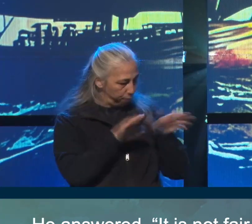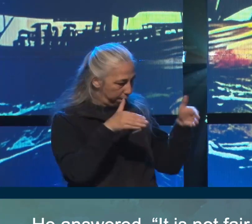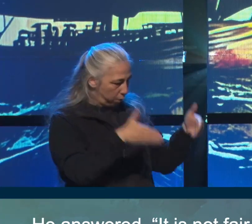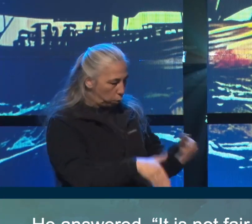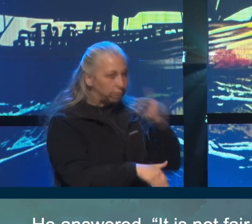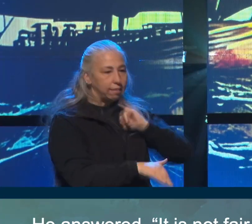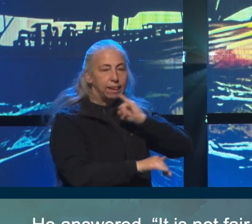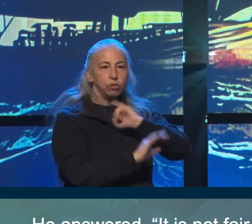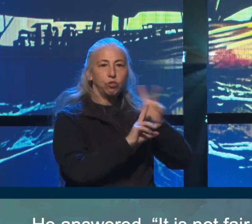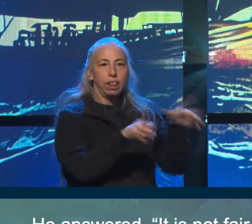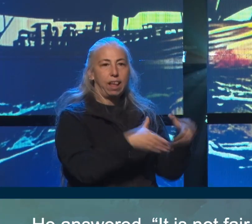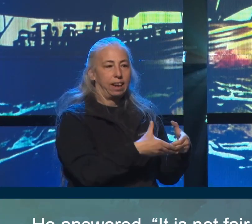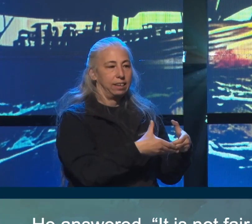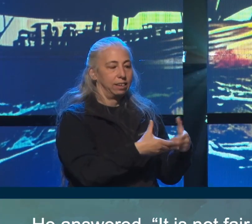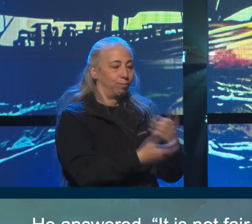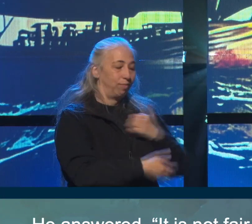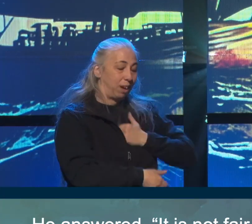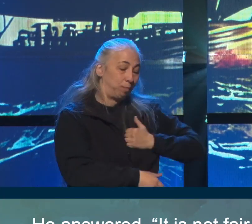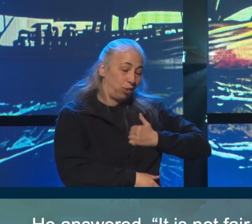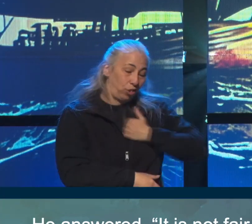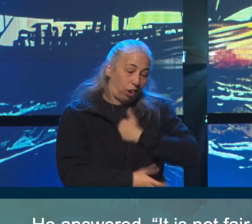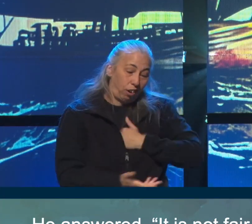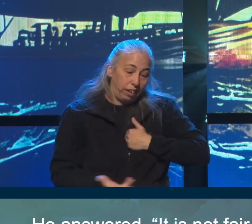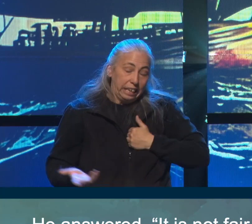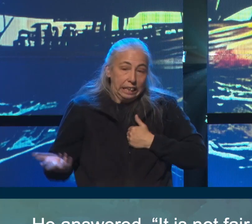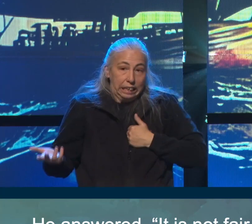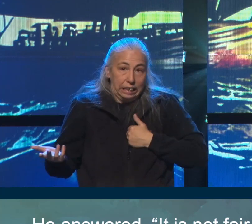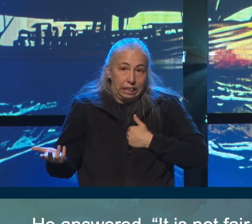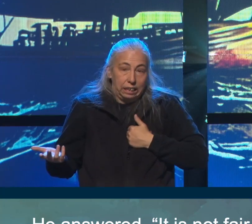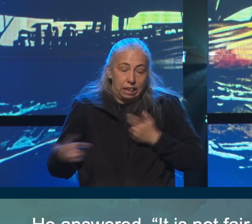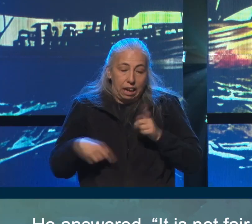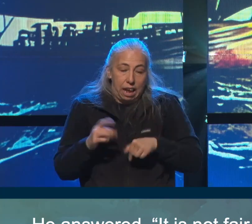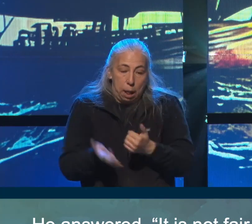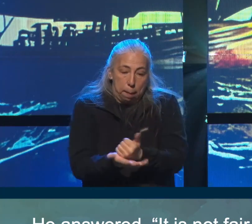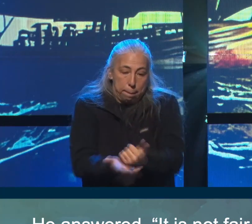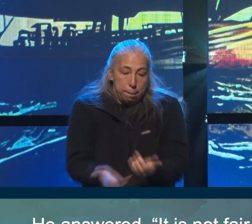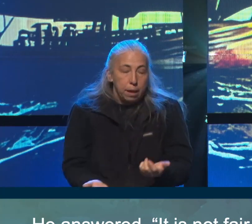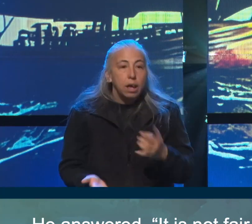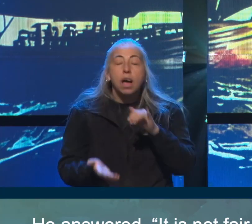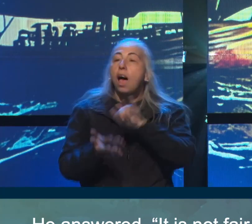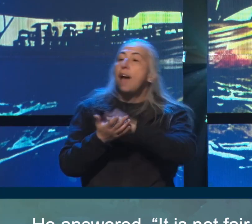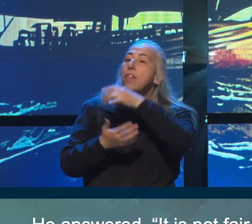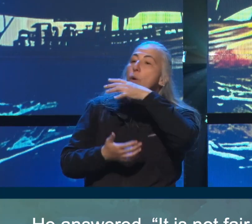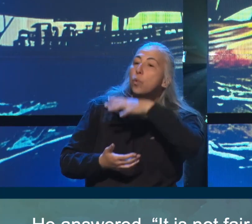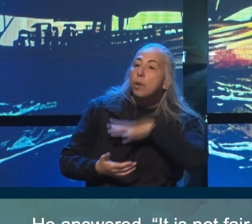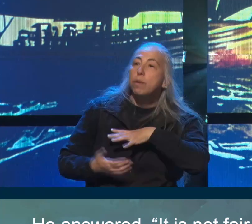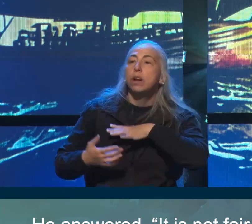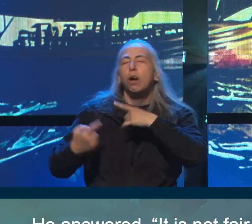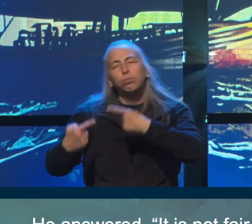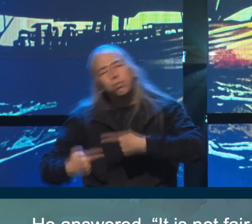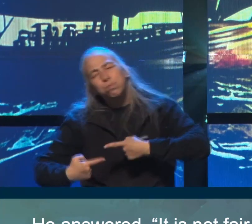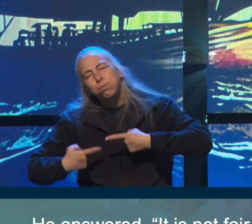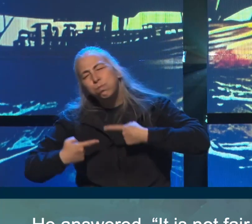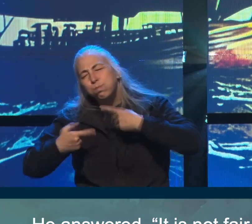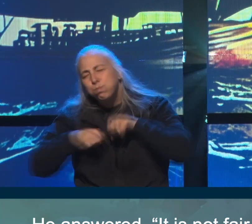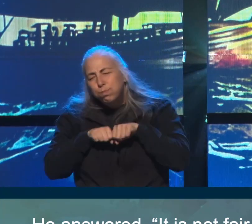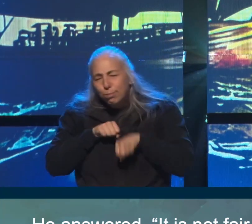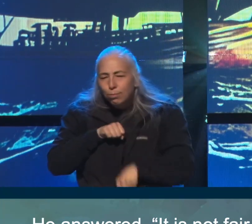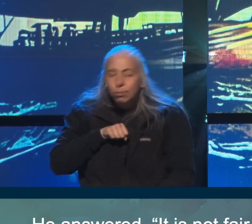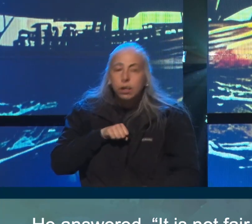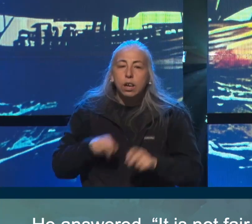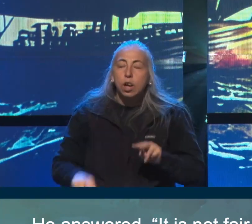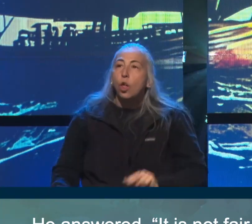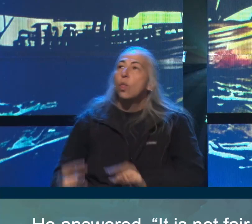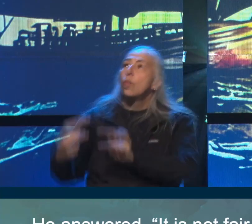is. Sorry about your luck." And this woman, in her pain and in her desperation, she looks up and